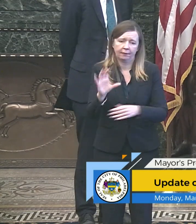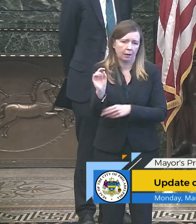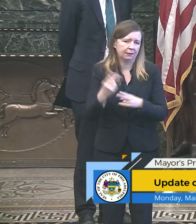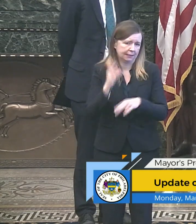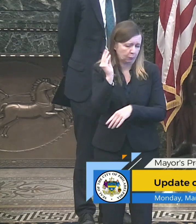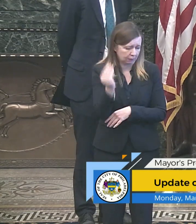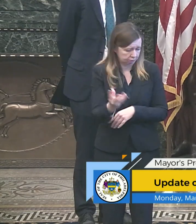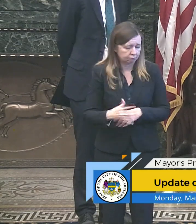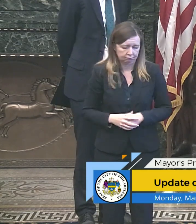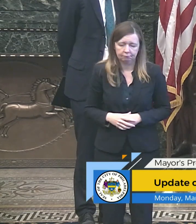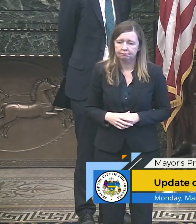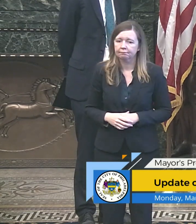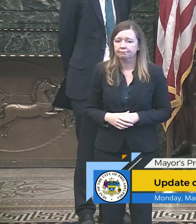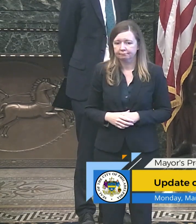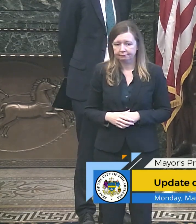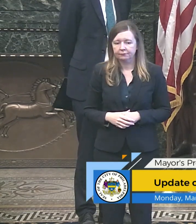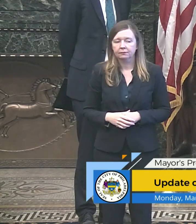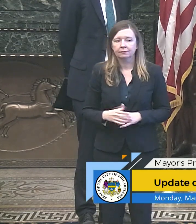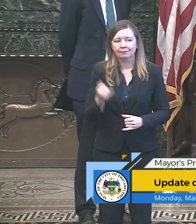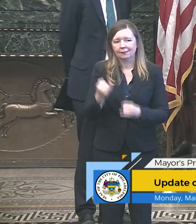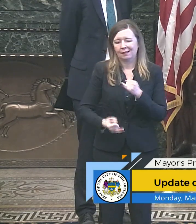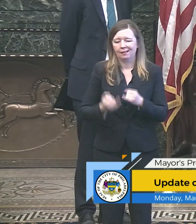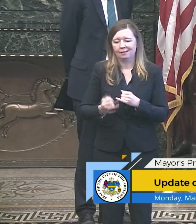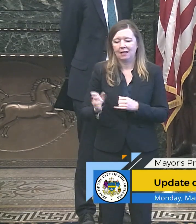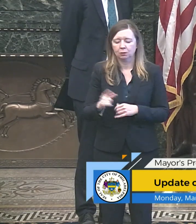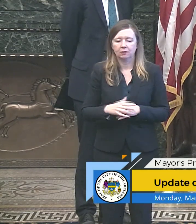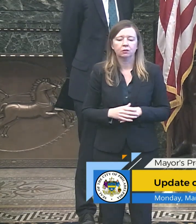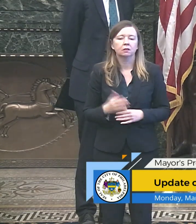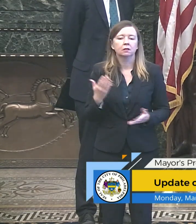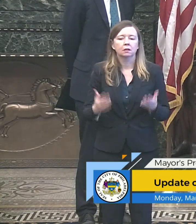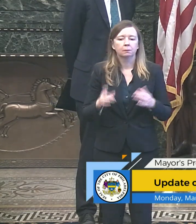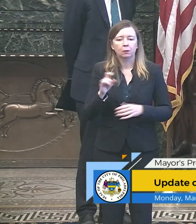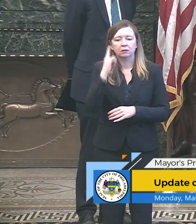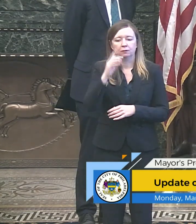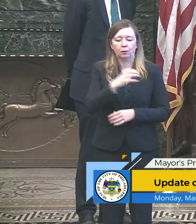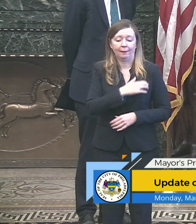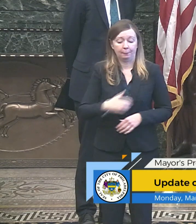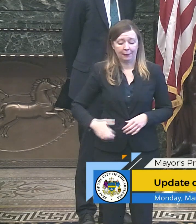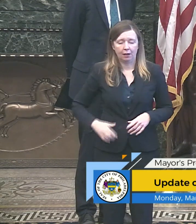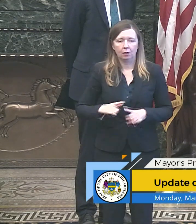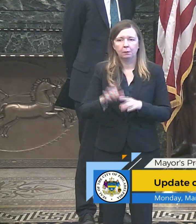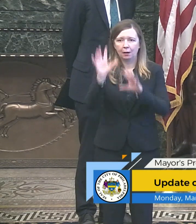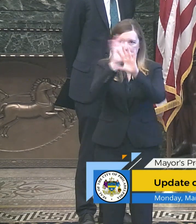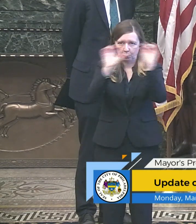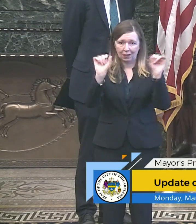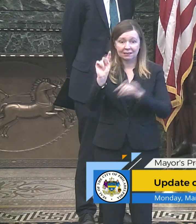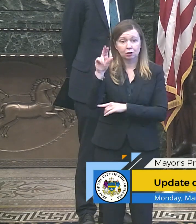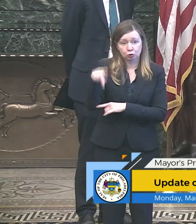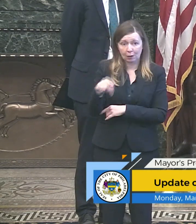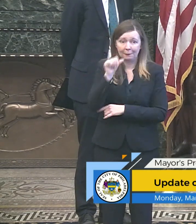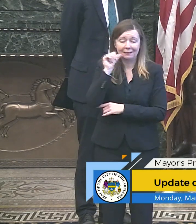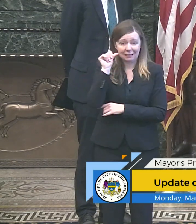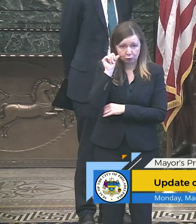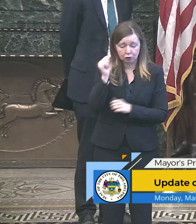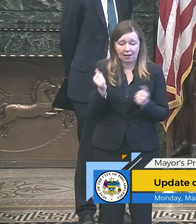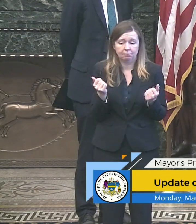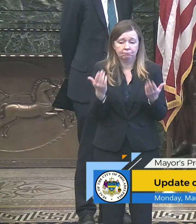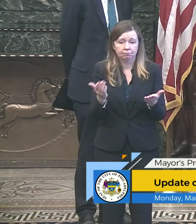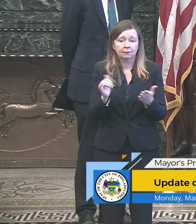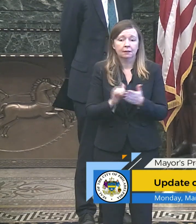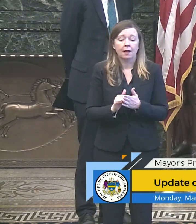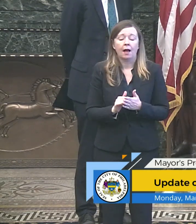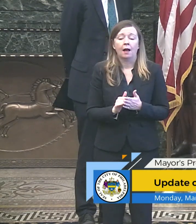name. Gotcha. And then lastly, this would probably be a question for the mayor, but President Trump yesterday suggested that